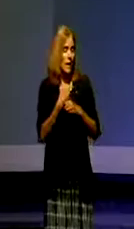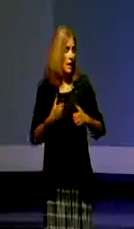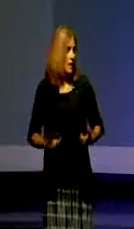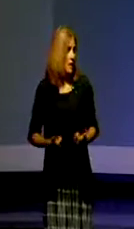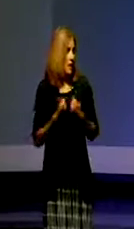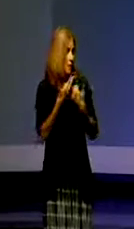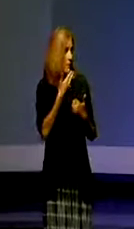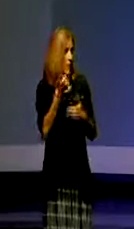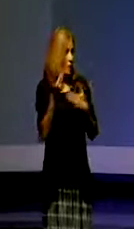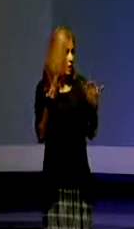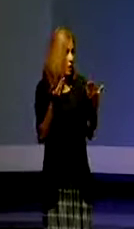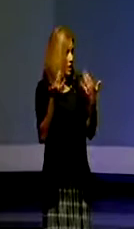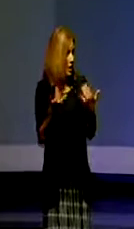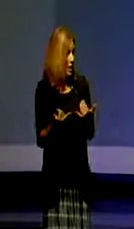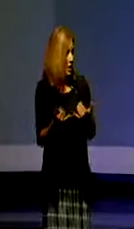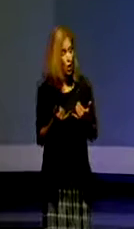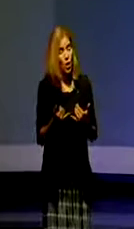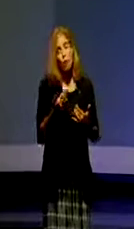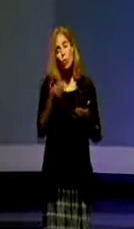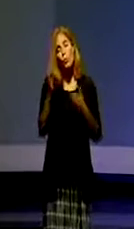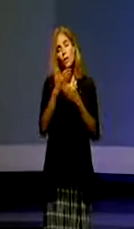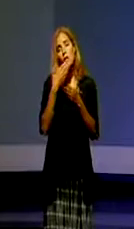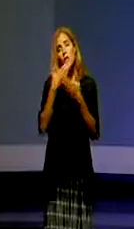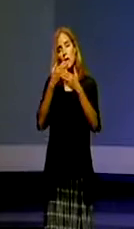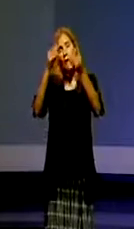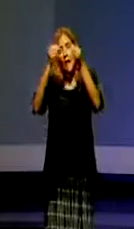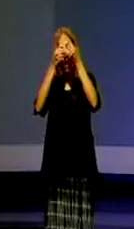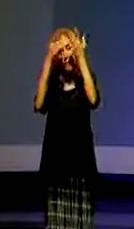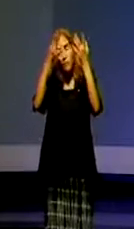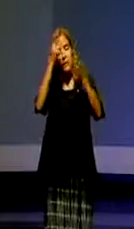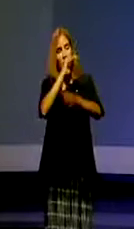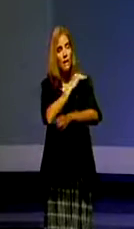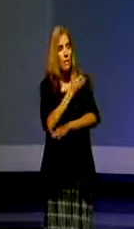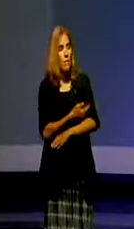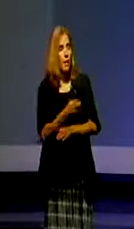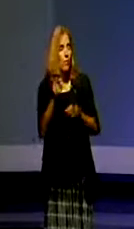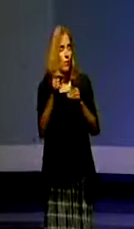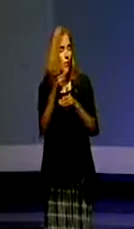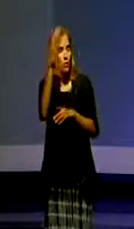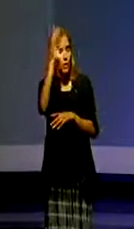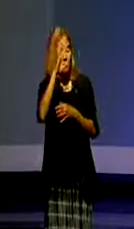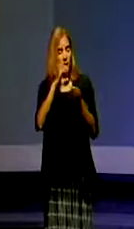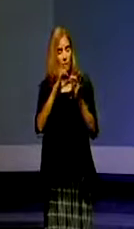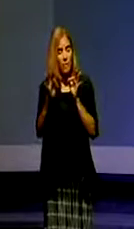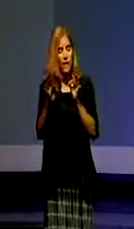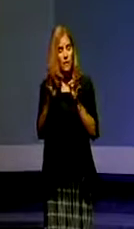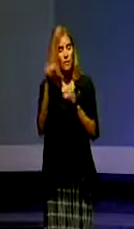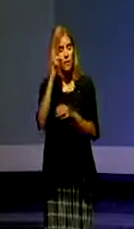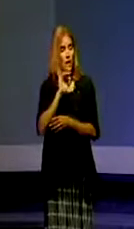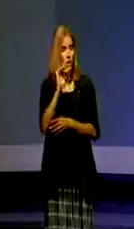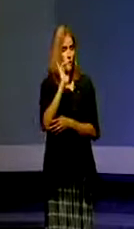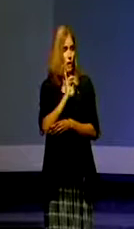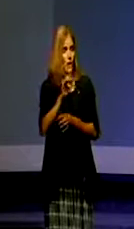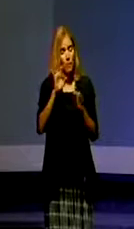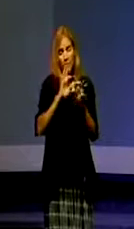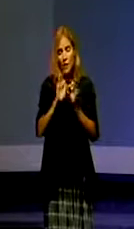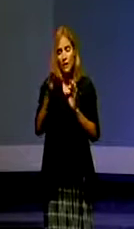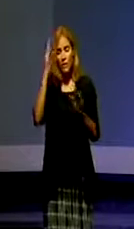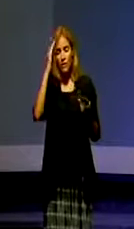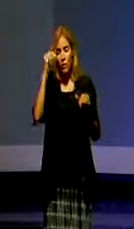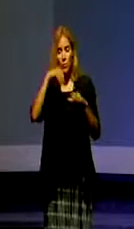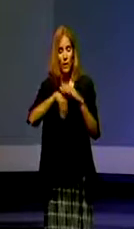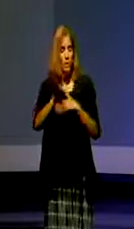better here and now. We share the gospel, because the power of the Word of God, the message of eternity, the message of hope